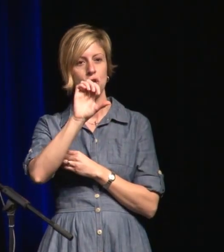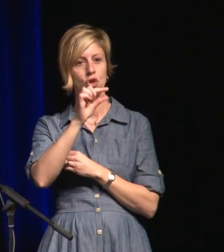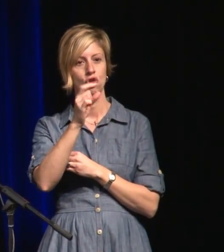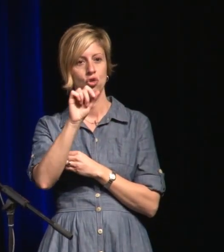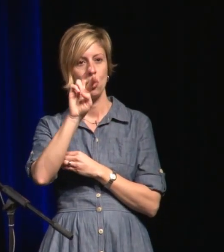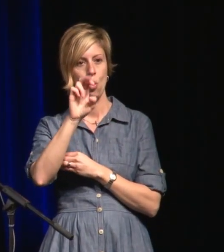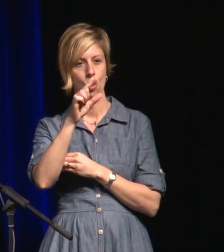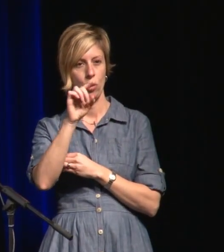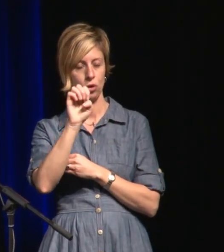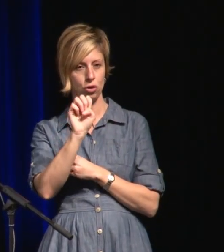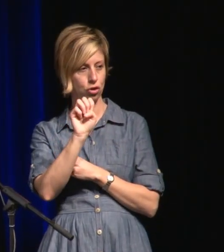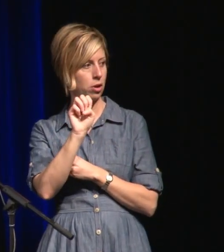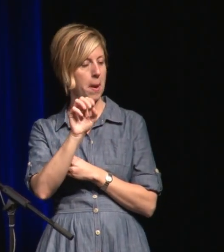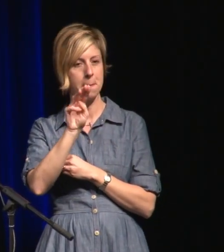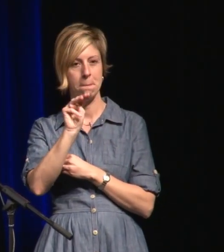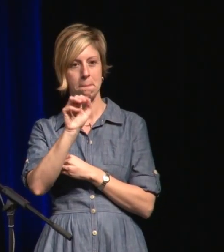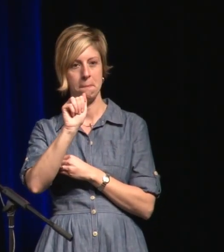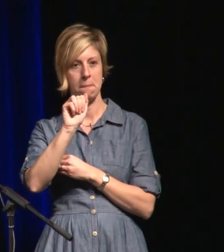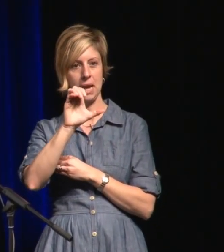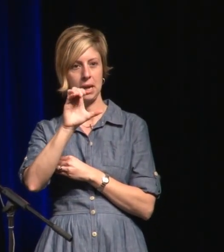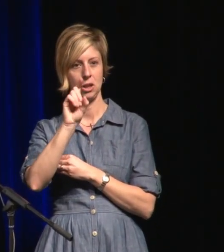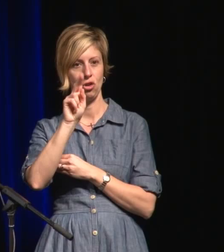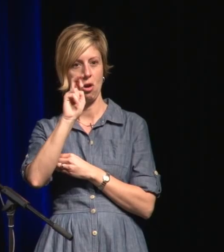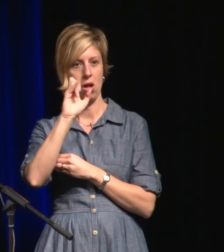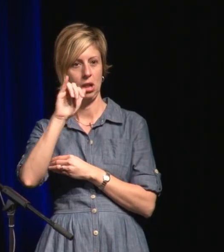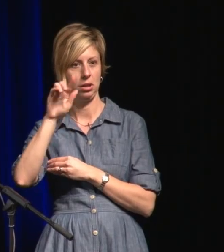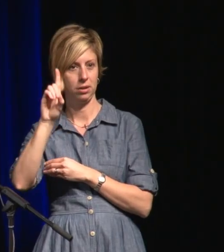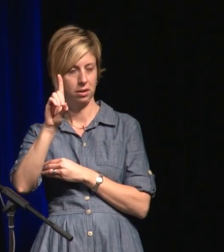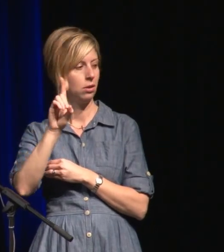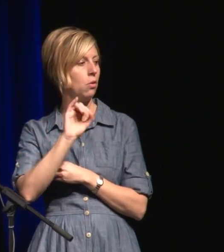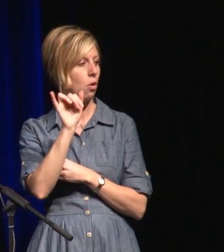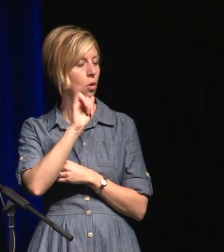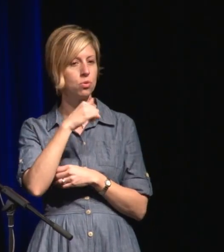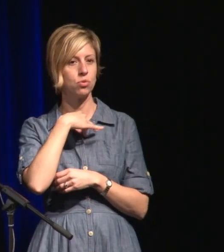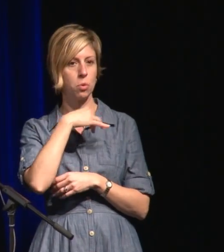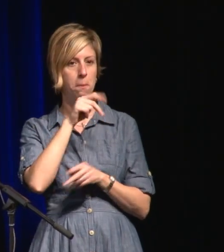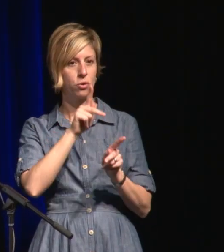Christabel Pynchon from our President's Office.